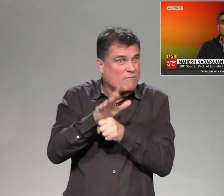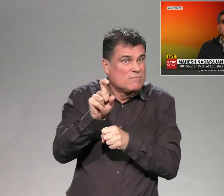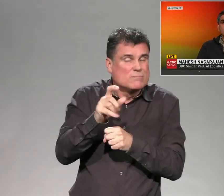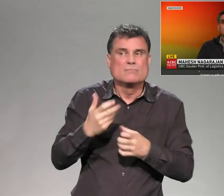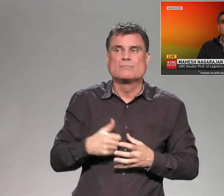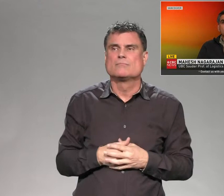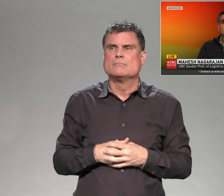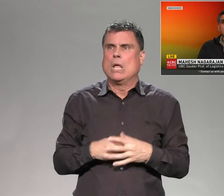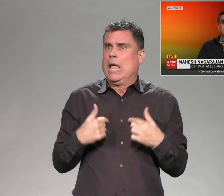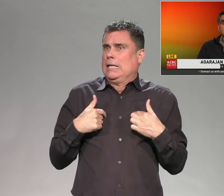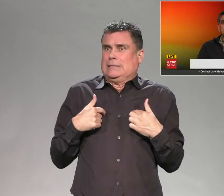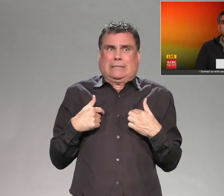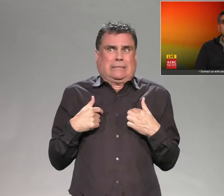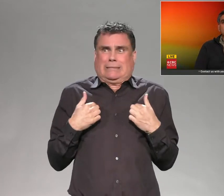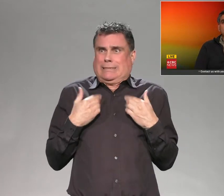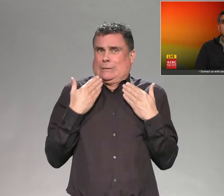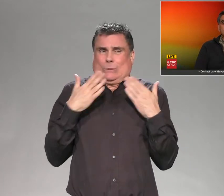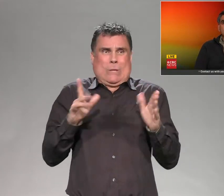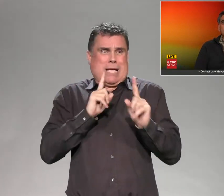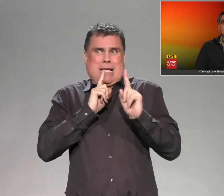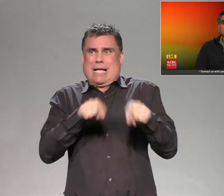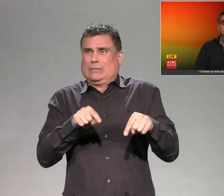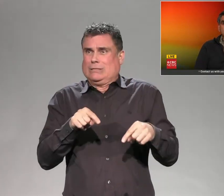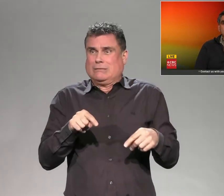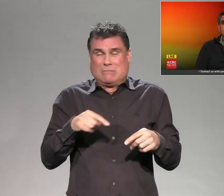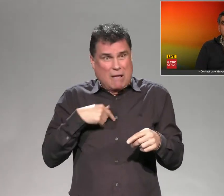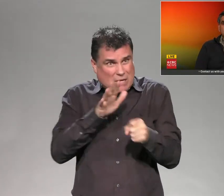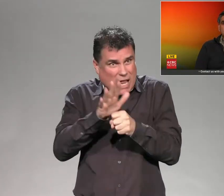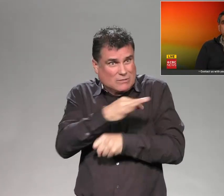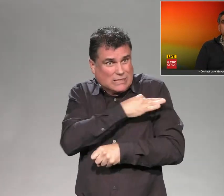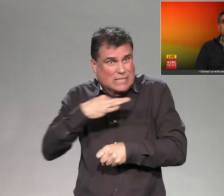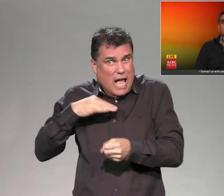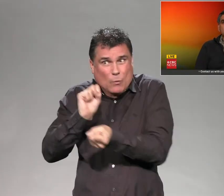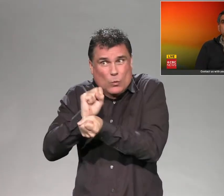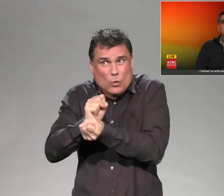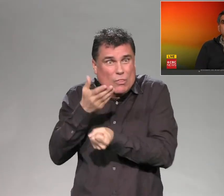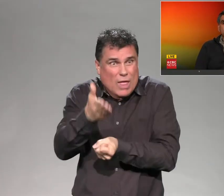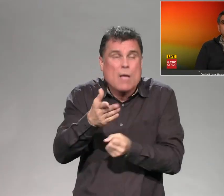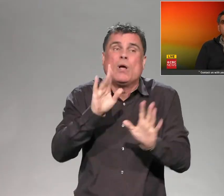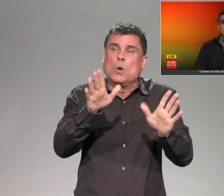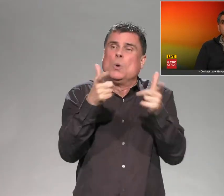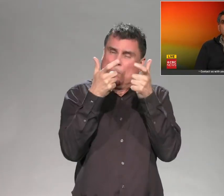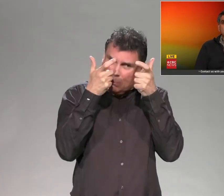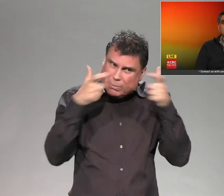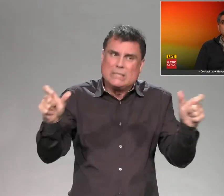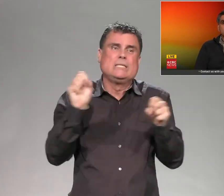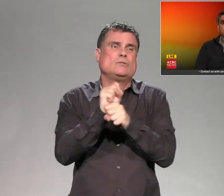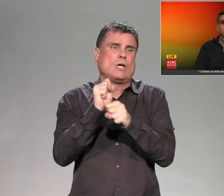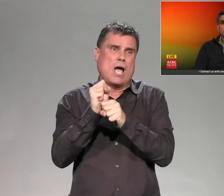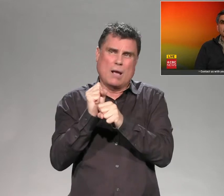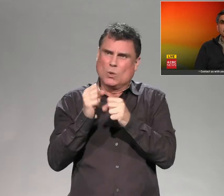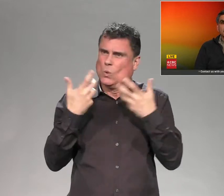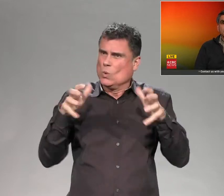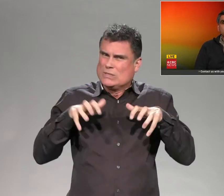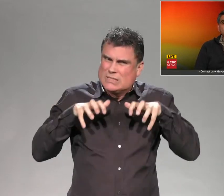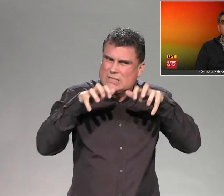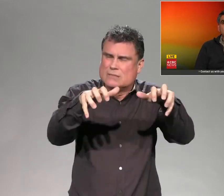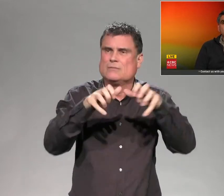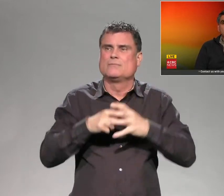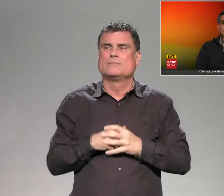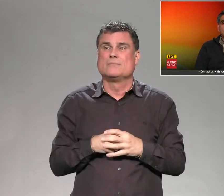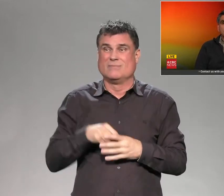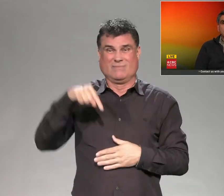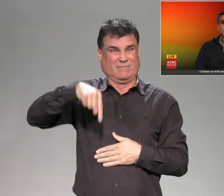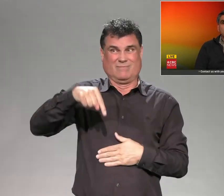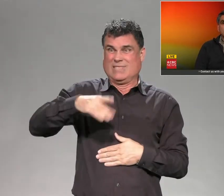answer, but I can tell you that it is a pretty big undertaking. As some of the people in the panel have already mentioned, this is historic. So we